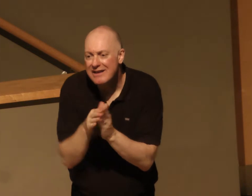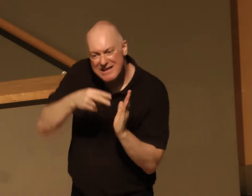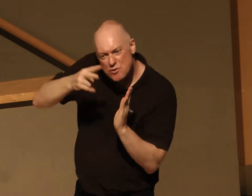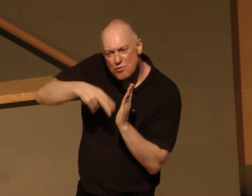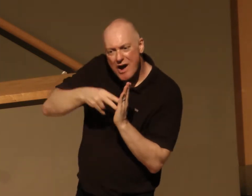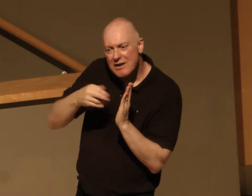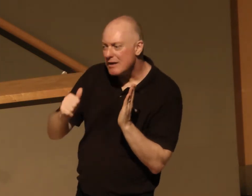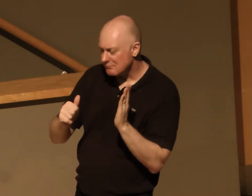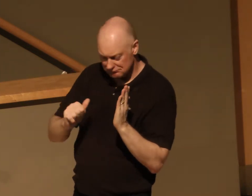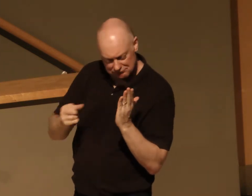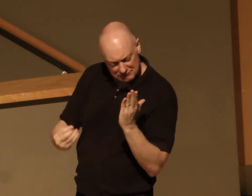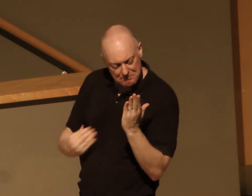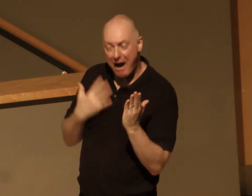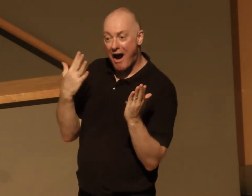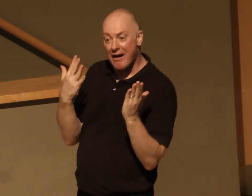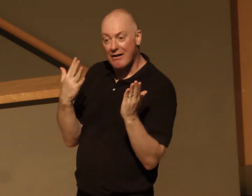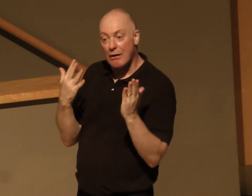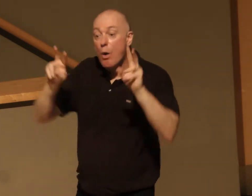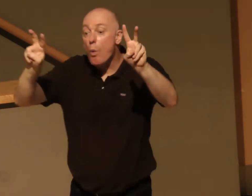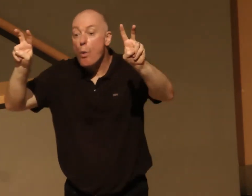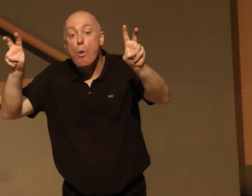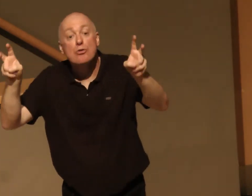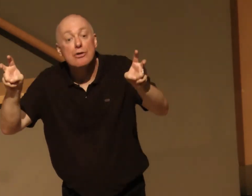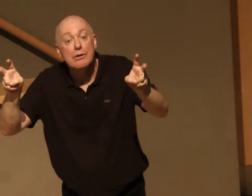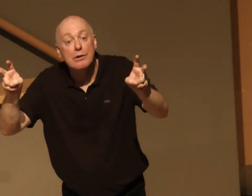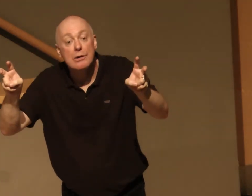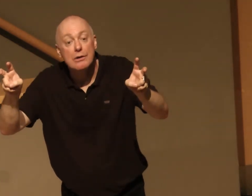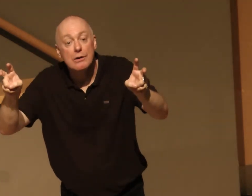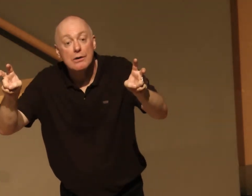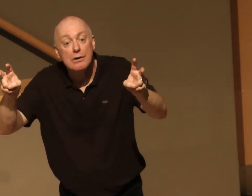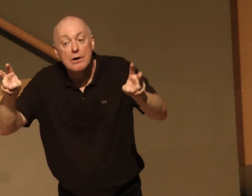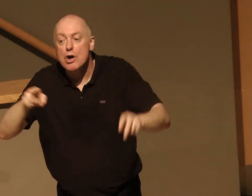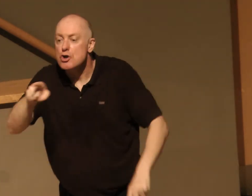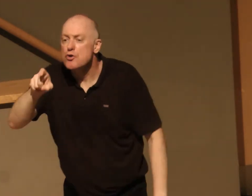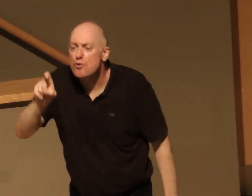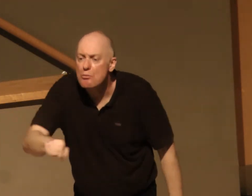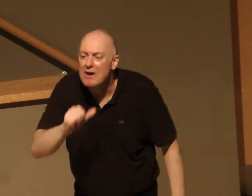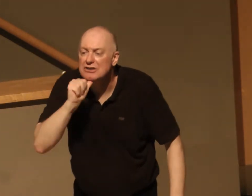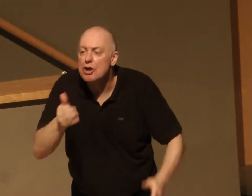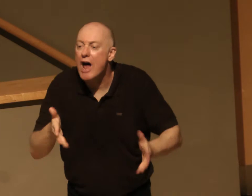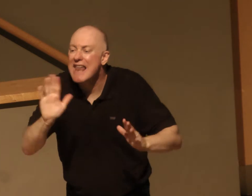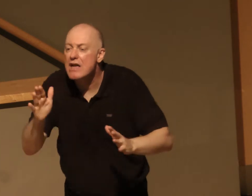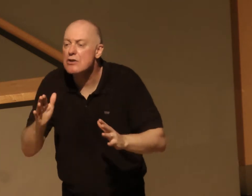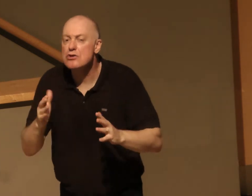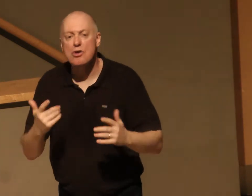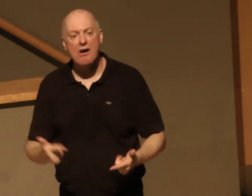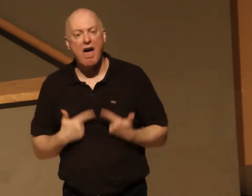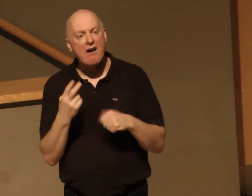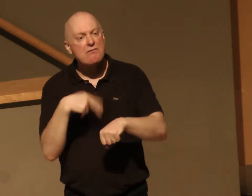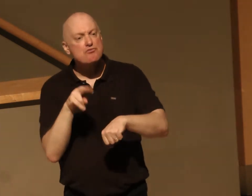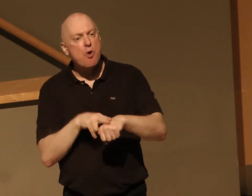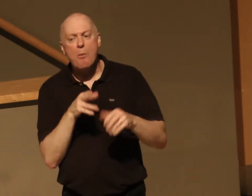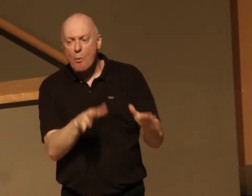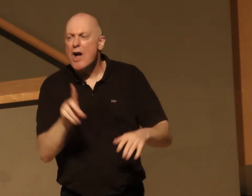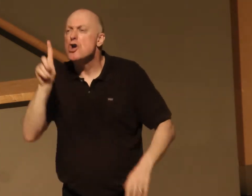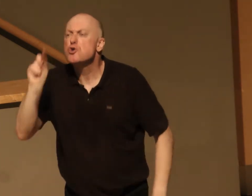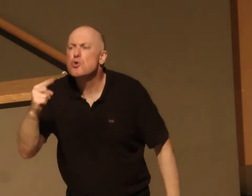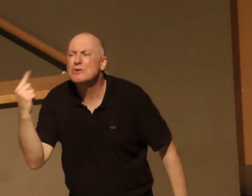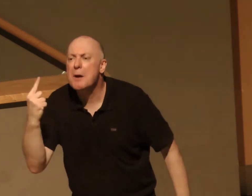there was contained the following quote, You must not let your life run in the ordinary way. Do something that nobody else